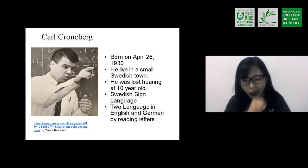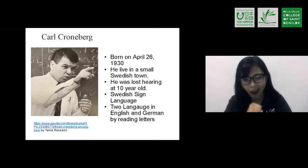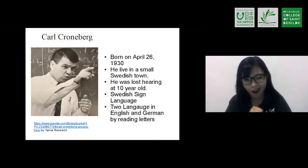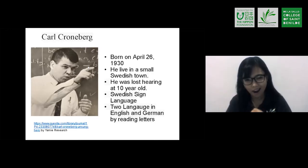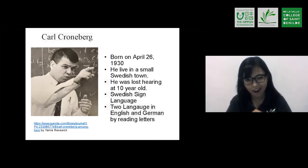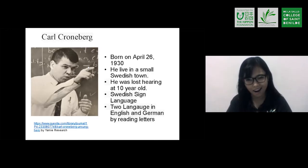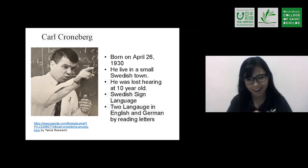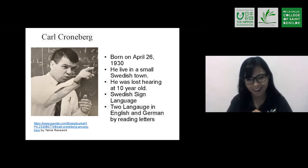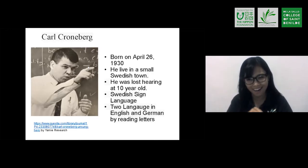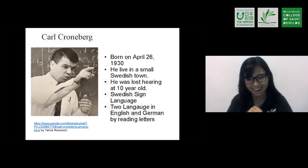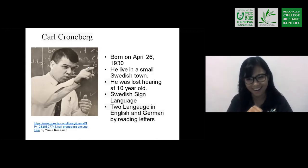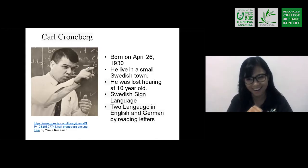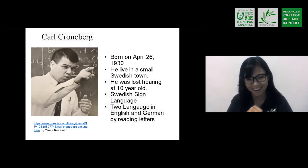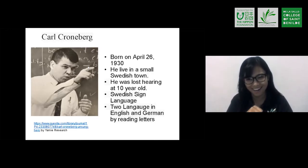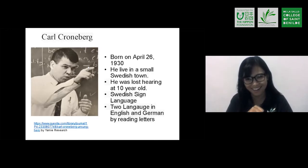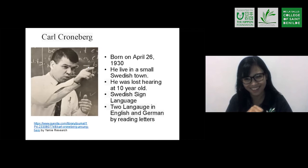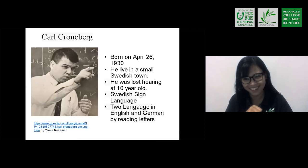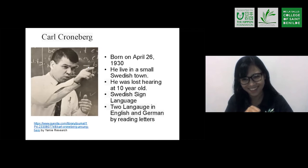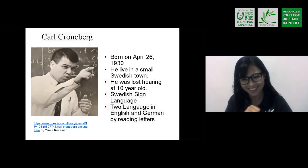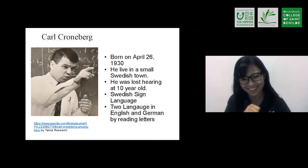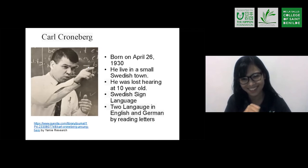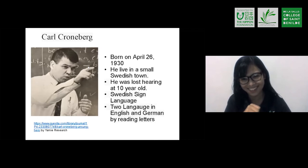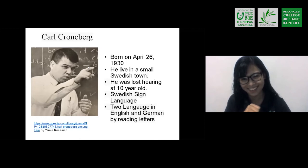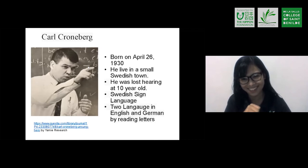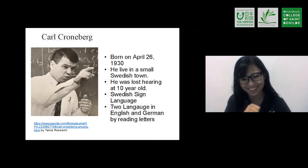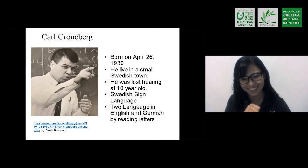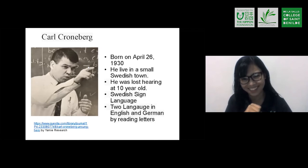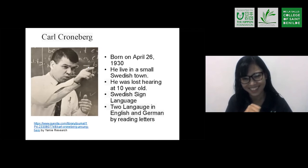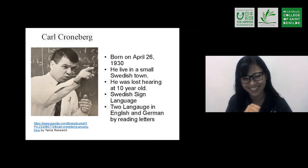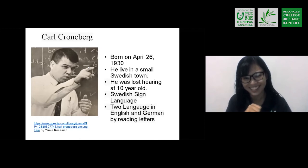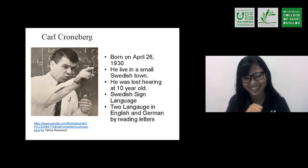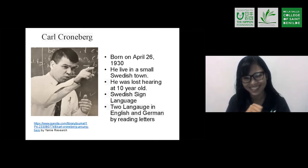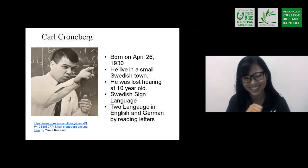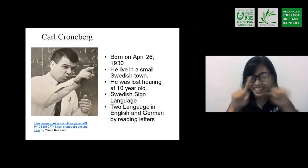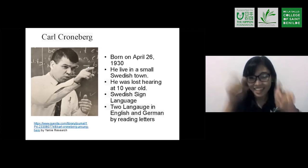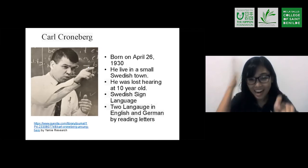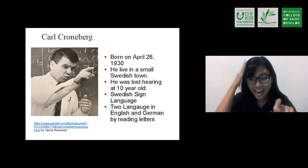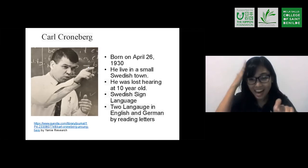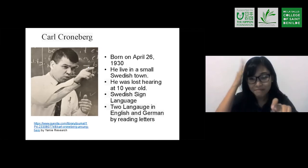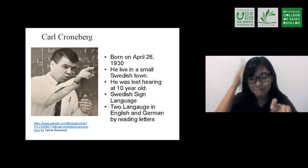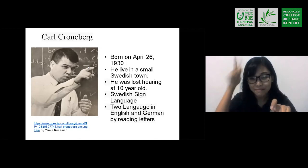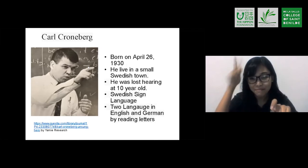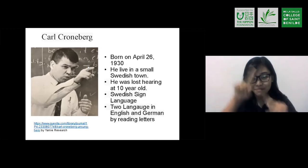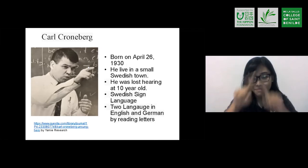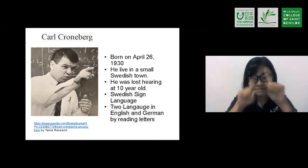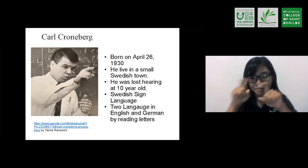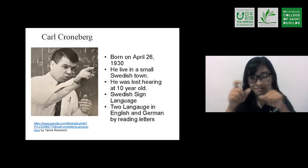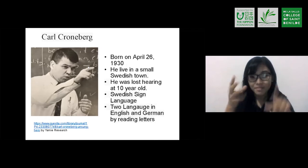You're not allowed to look at your PowerPoints. Please just take a guess.